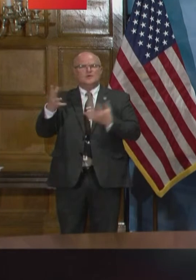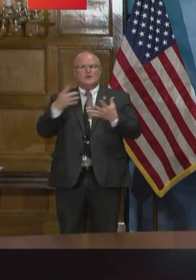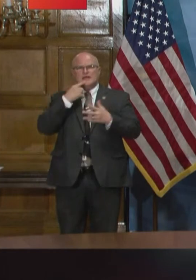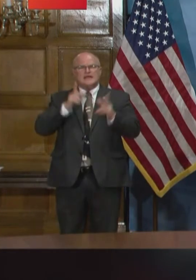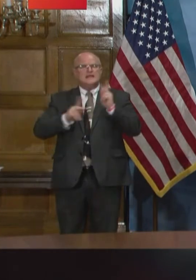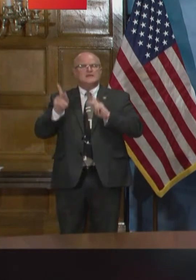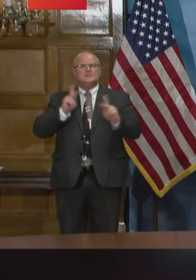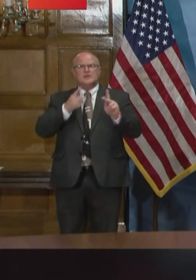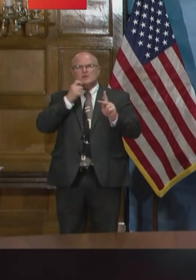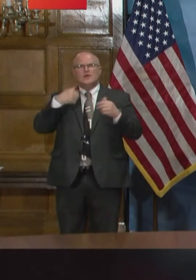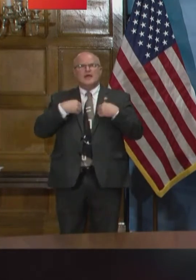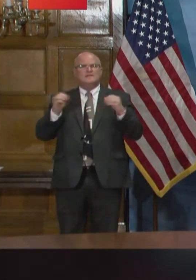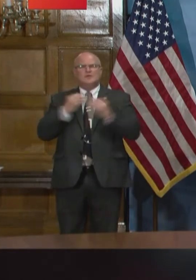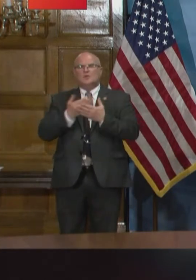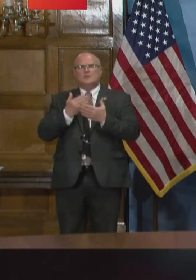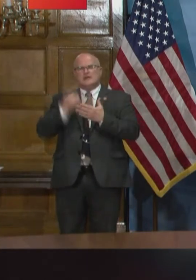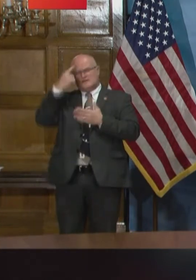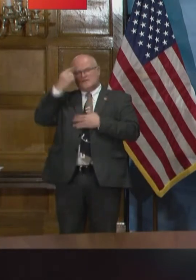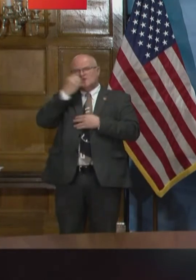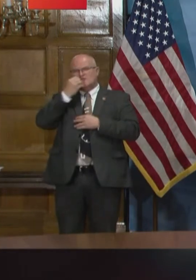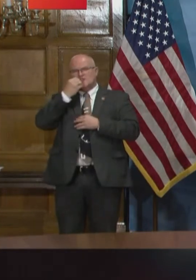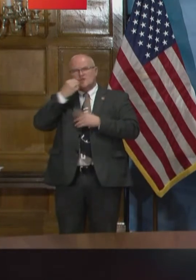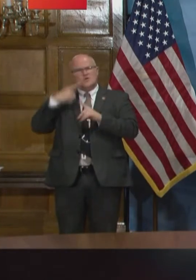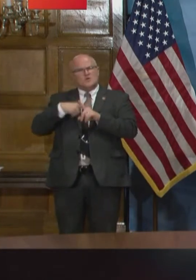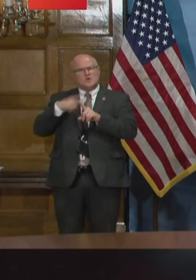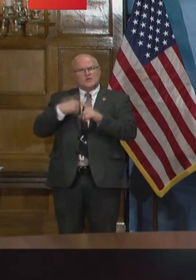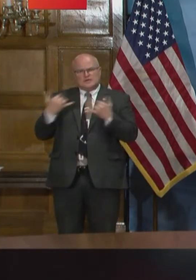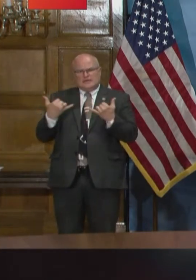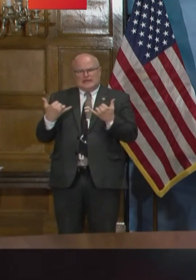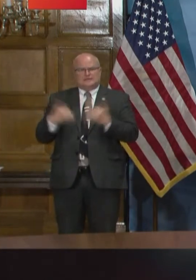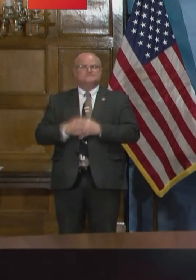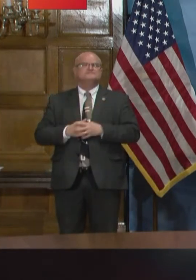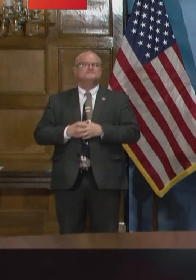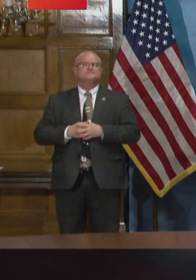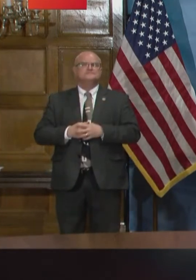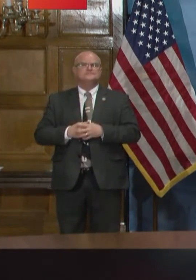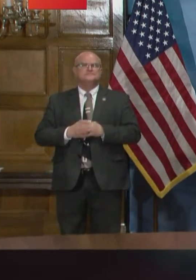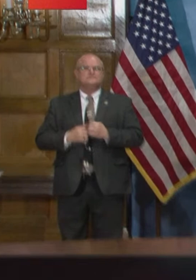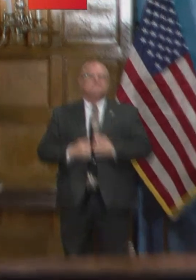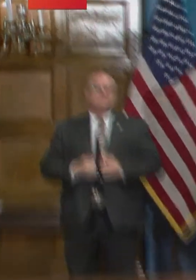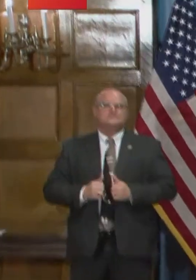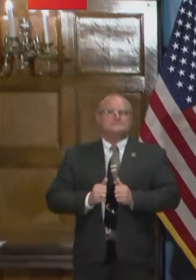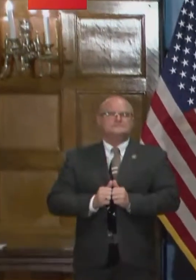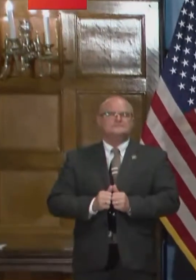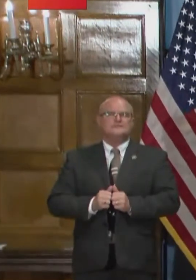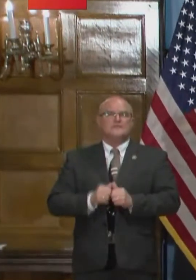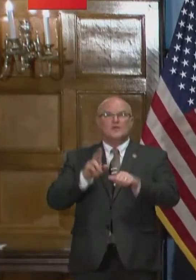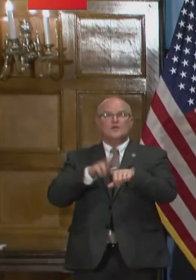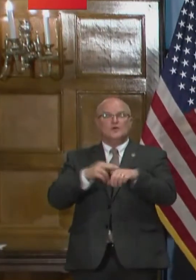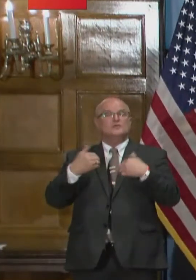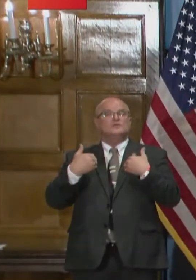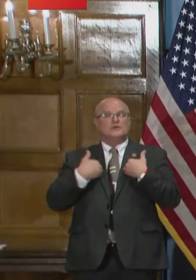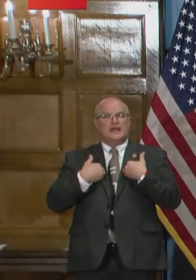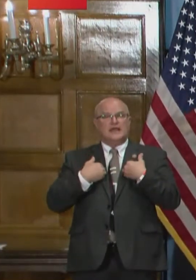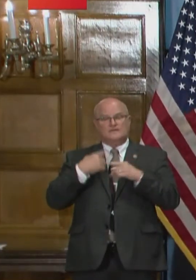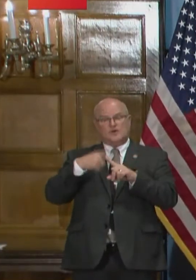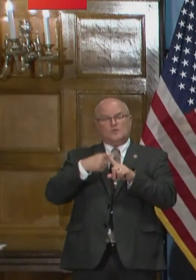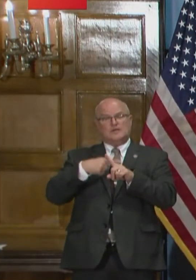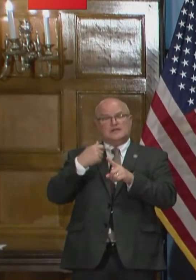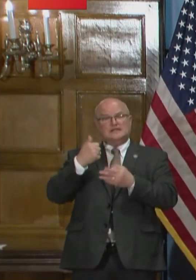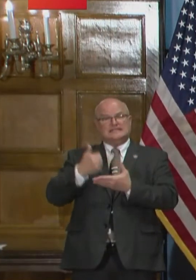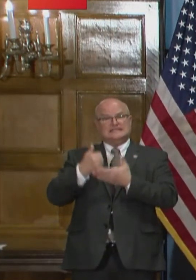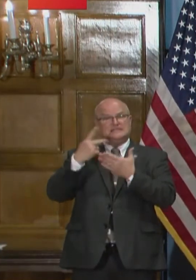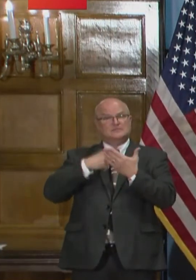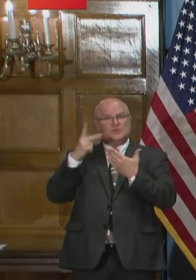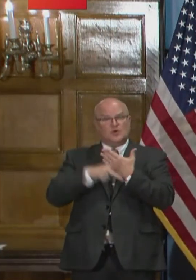these people who have no money for food or rent at this point? Well, of course, we have a rental assistance